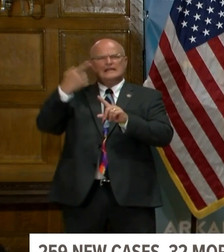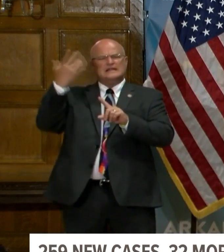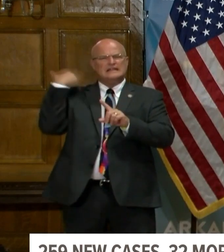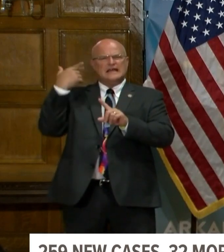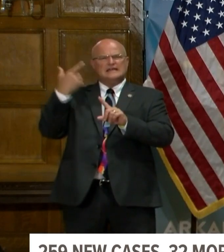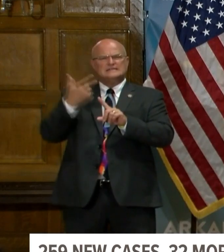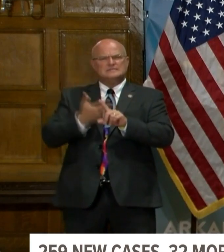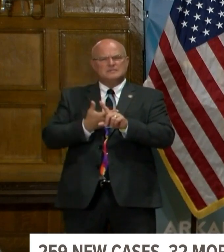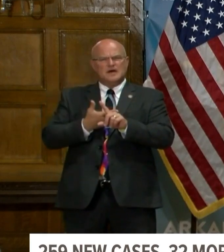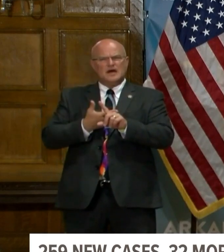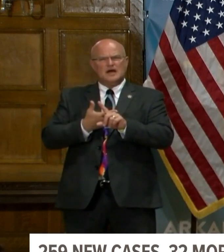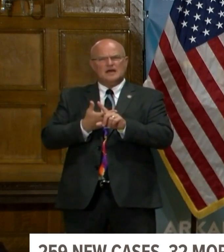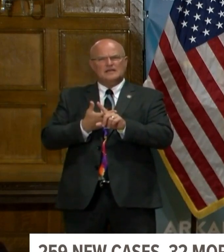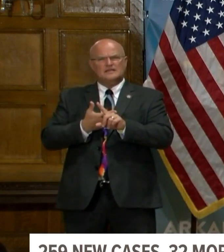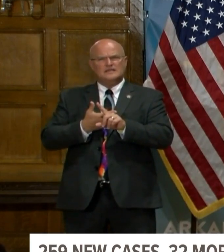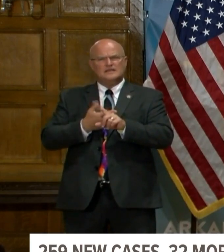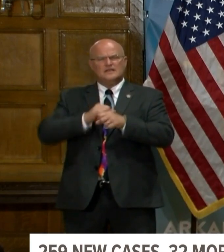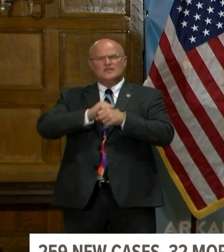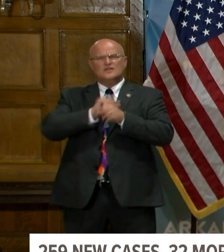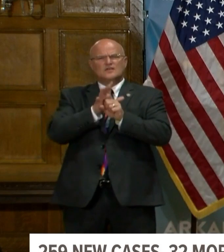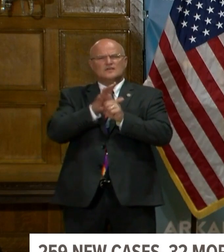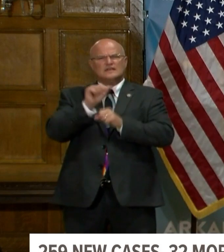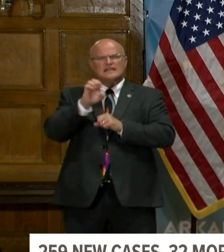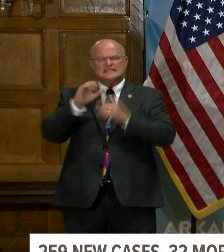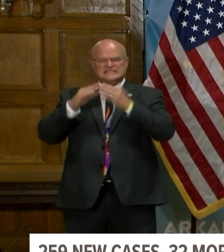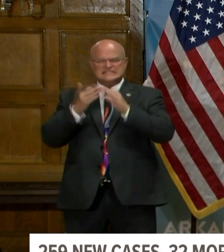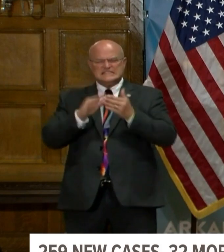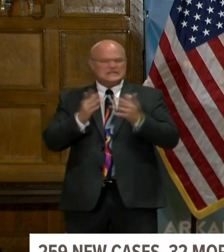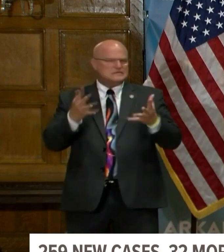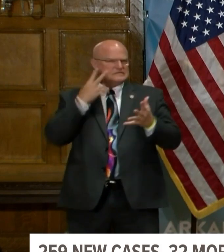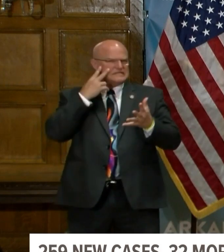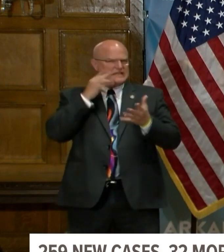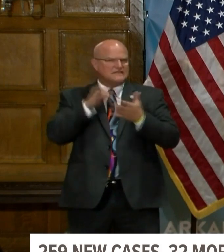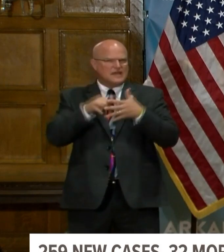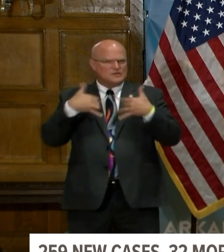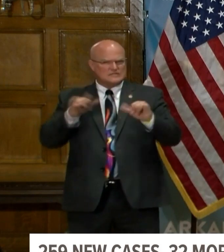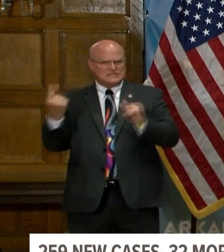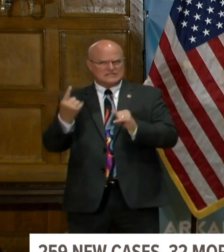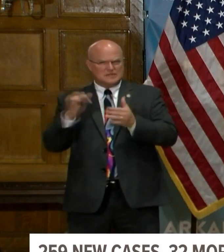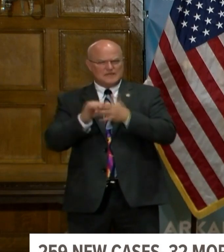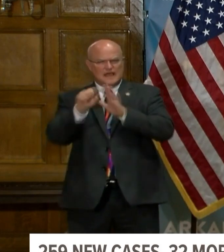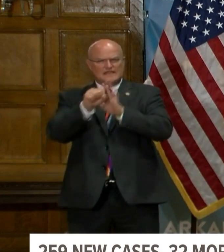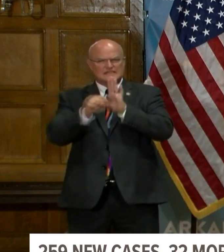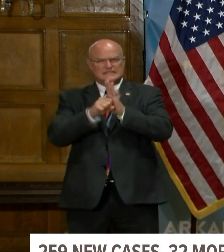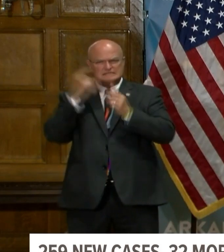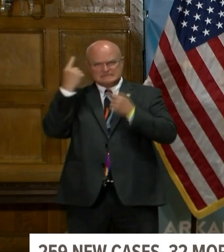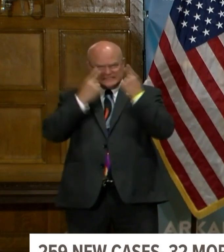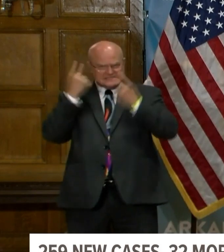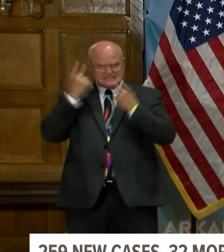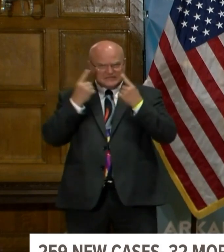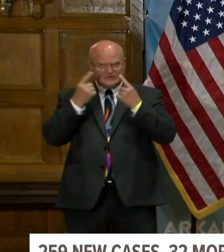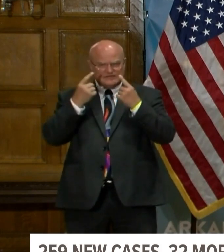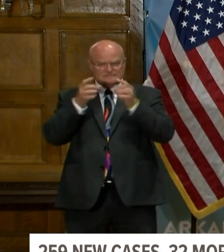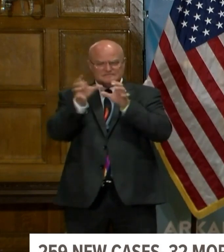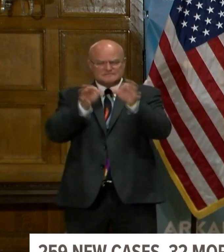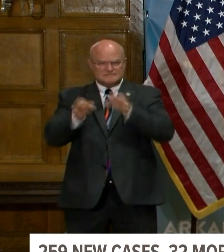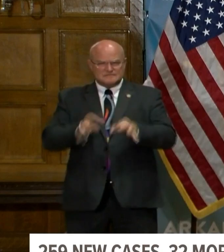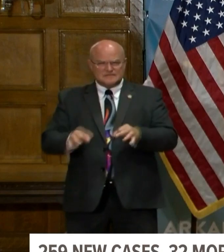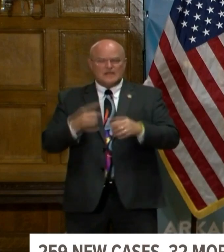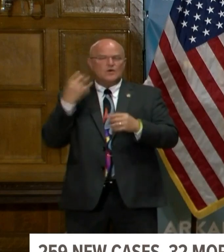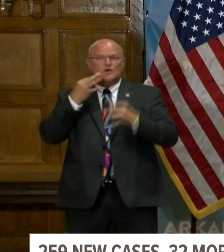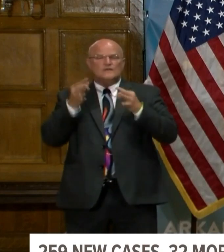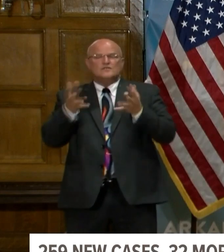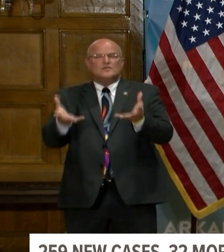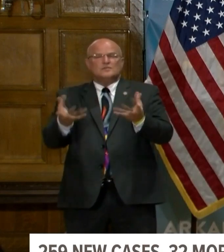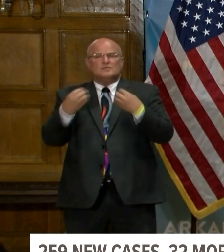down the coronavirus cases by cities. I just wanted to see if that was still something the state was considering. And also just wondering if you